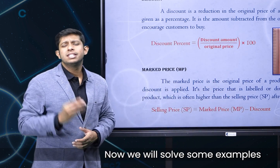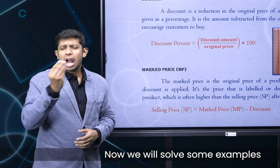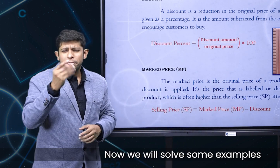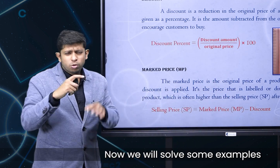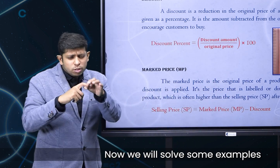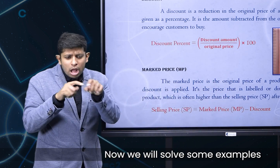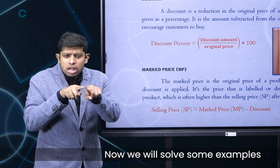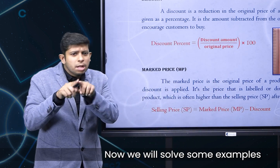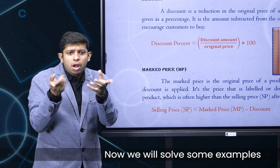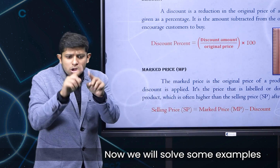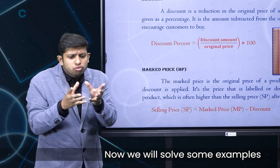Now we will solve some examples.